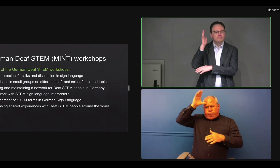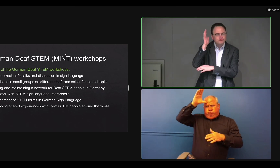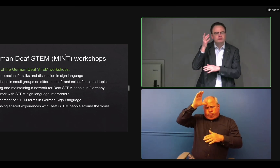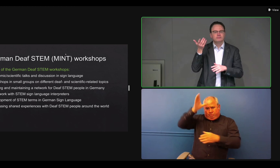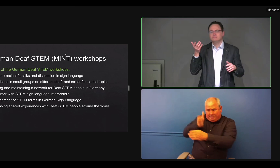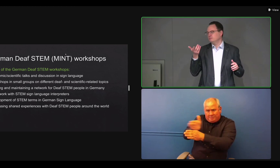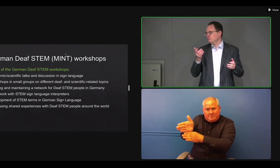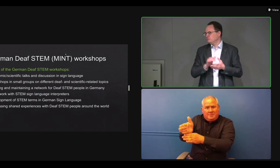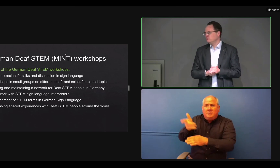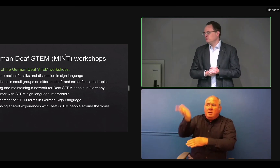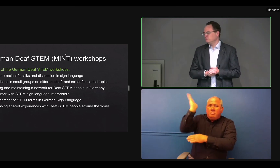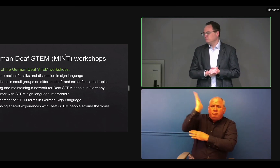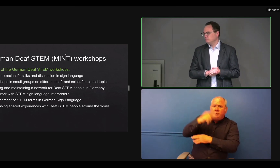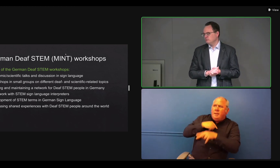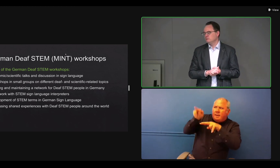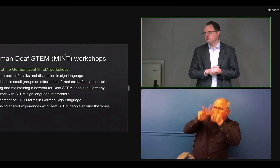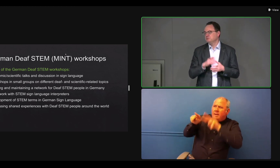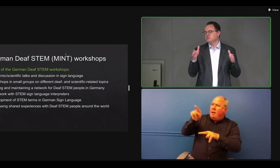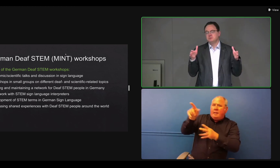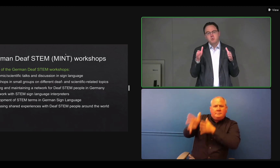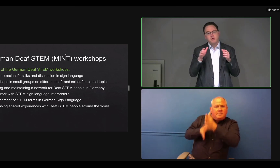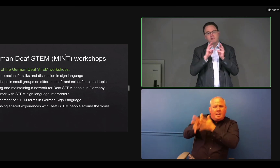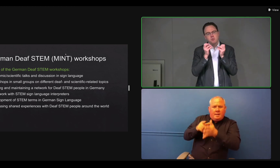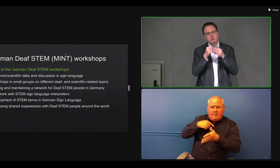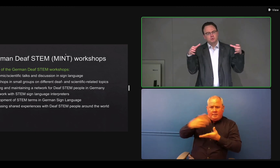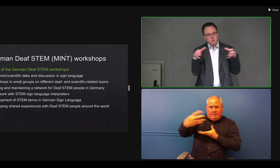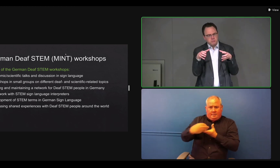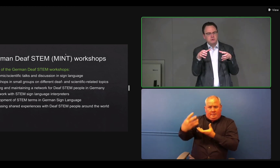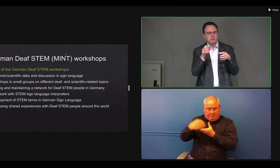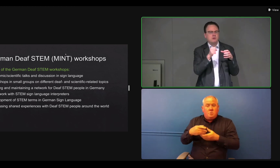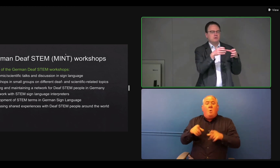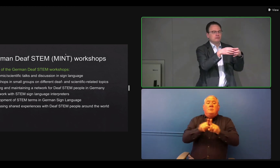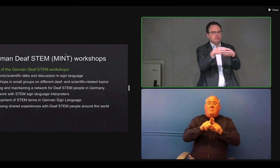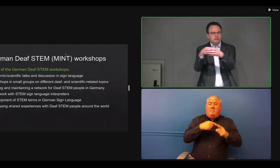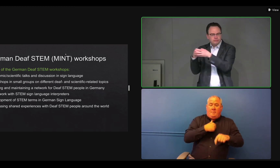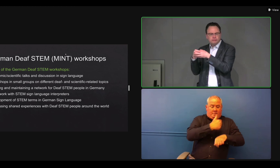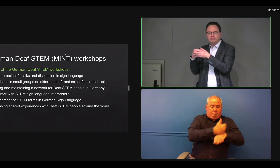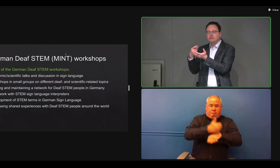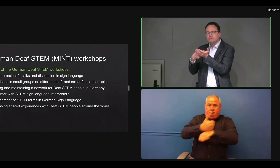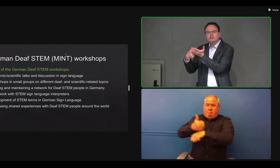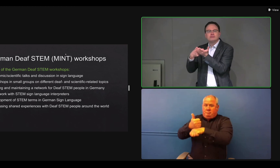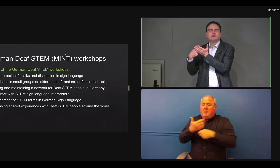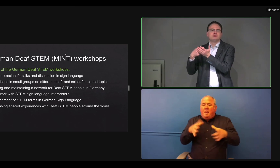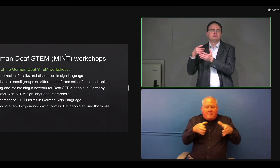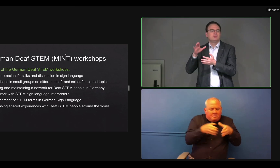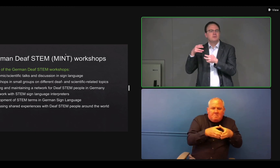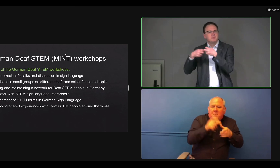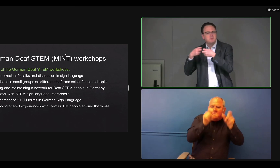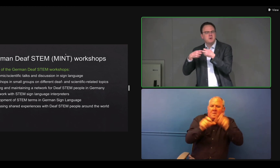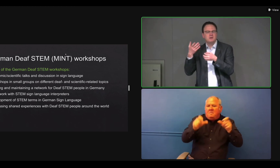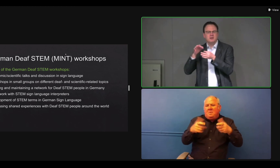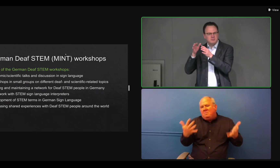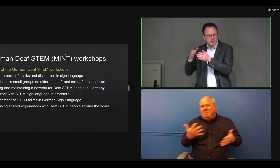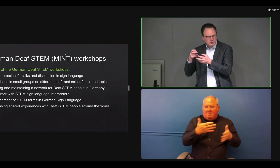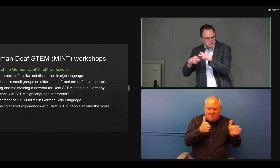Those workshops have allowed us time to collaborate, to learn from each other in terms of the fields that we're all working in, and to